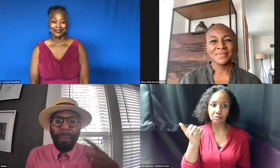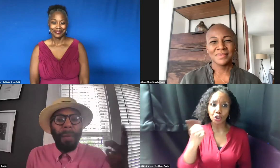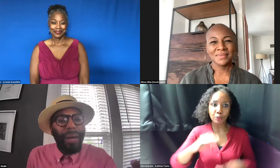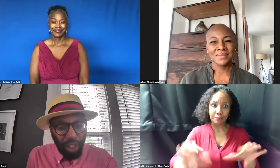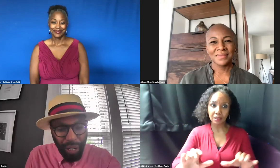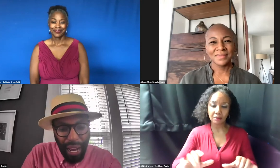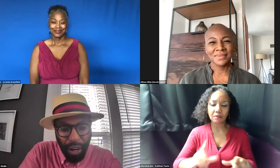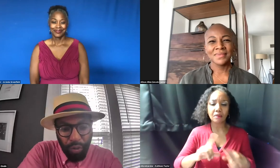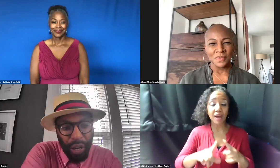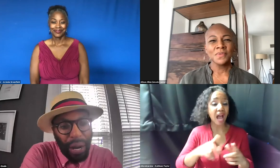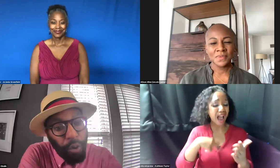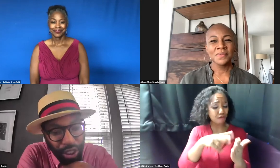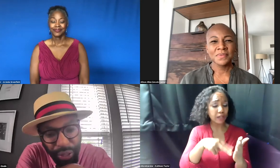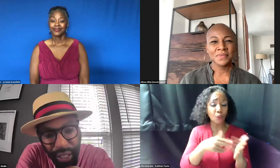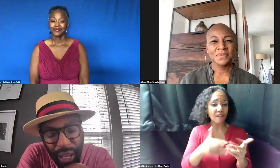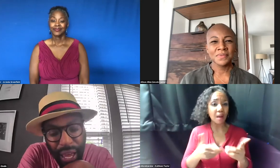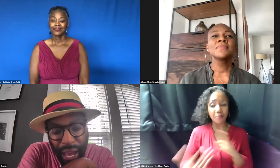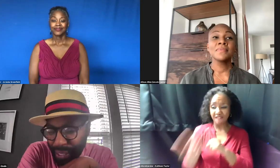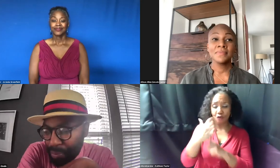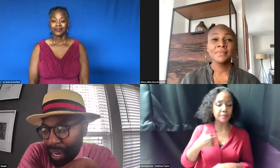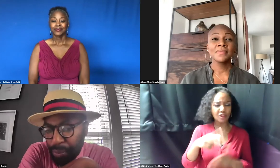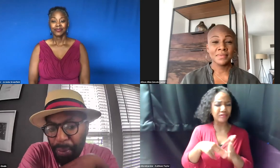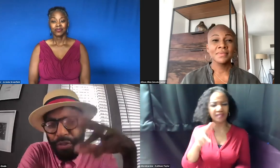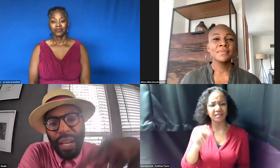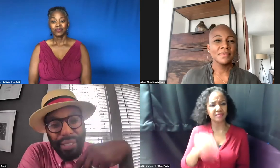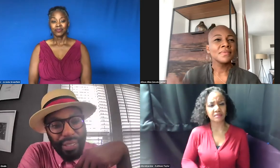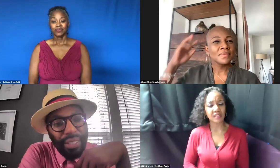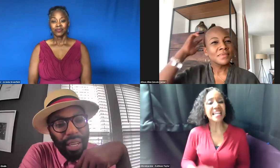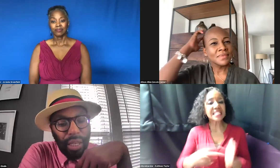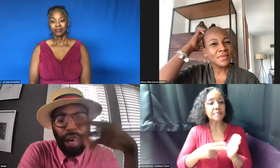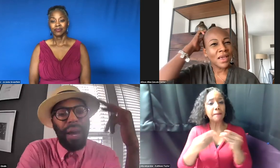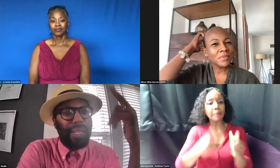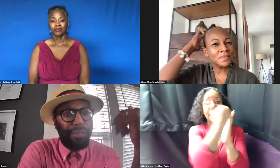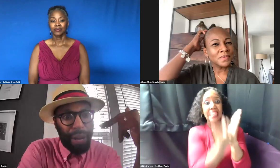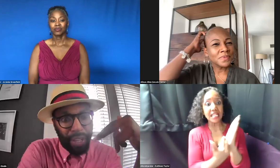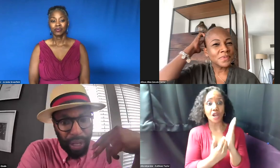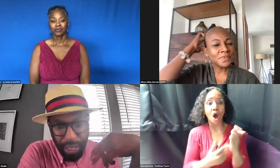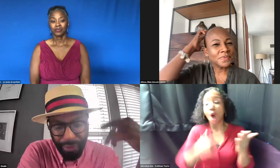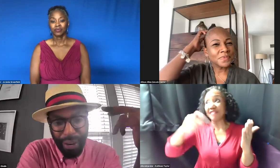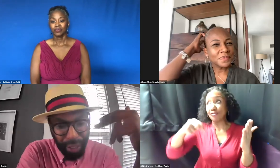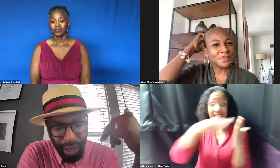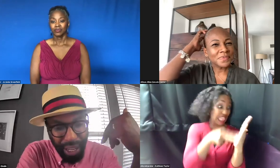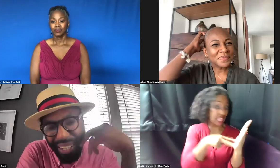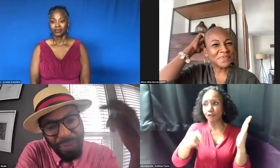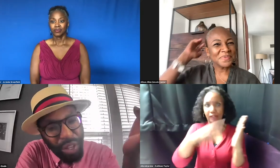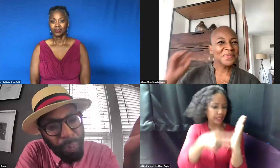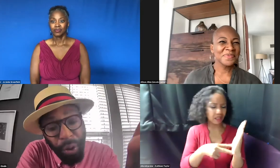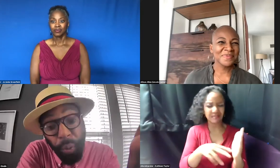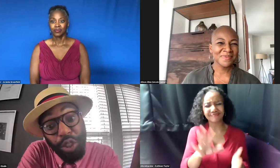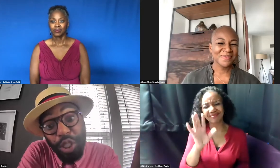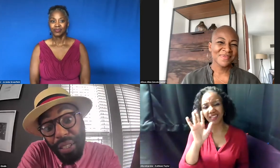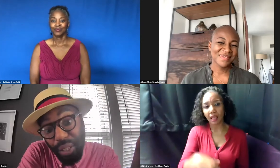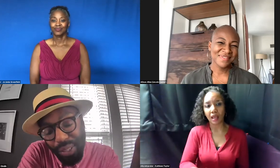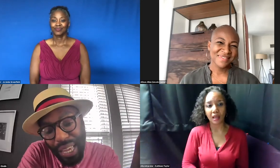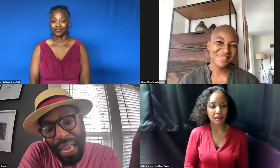I read when I'm compelled to read. I don't read when I'm forced to read. Mm. I think sometimes when people give you lists, thinking like, oh my gosh, I have to read everything on the list, and the